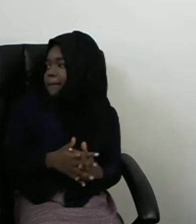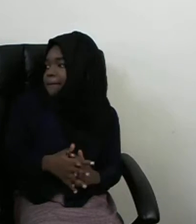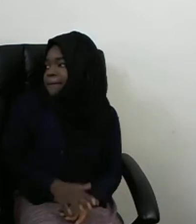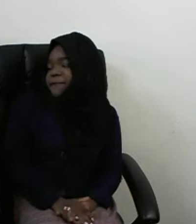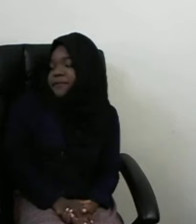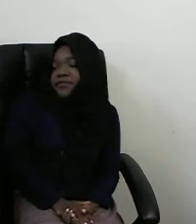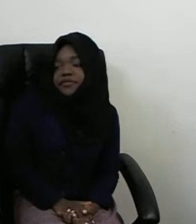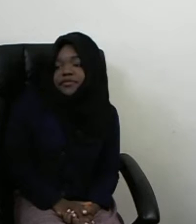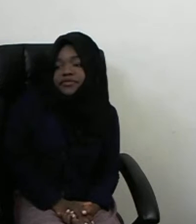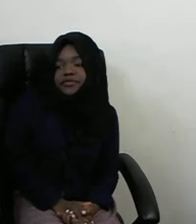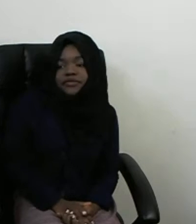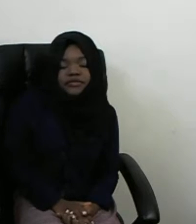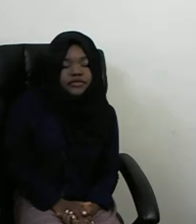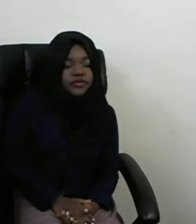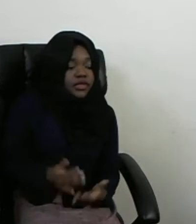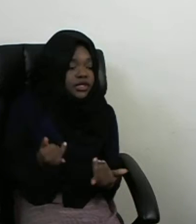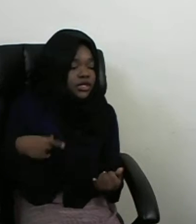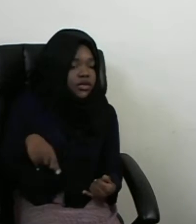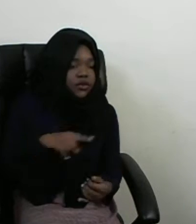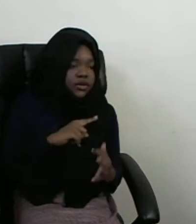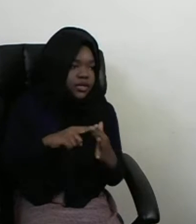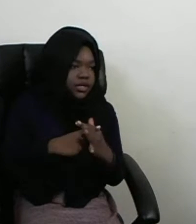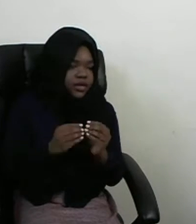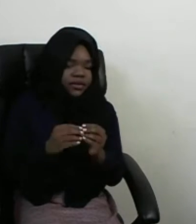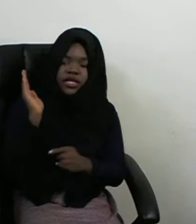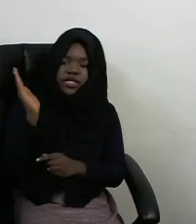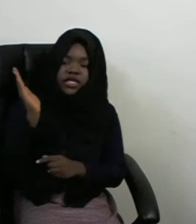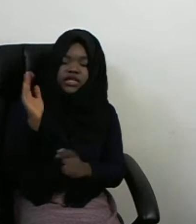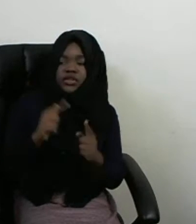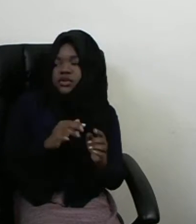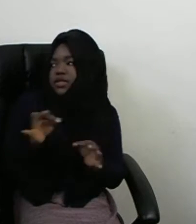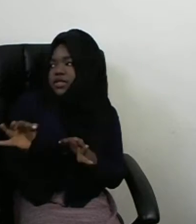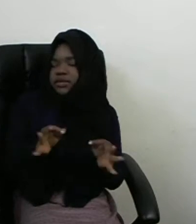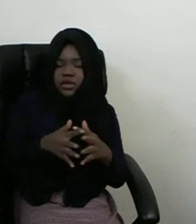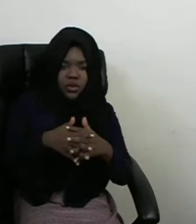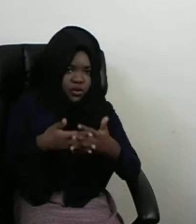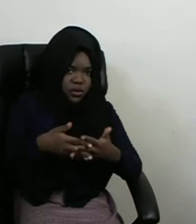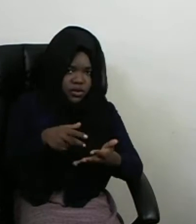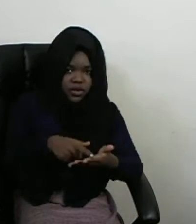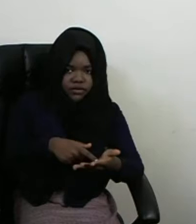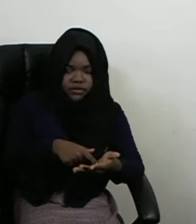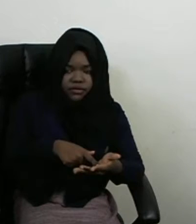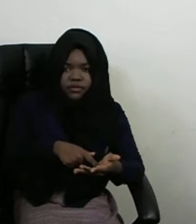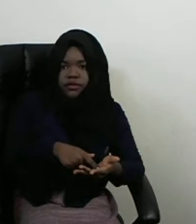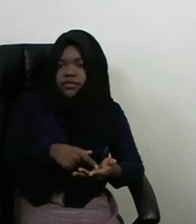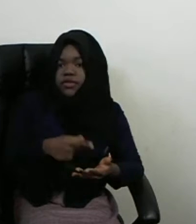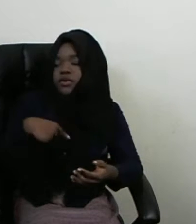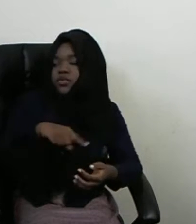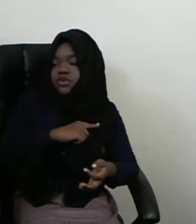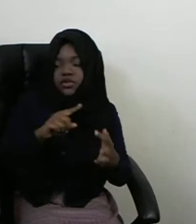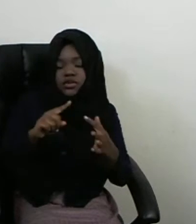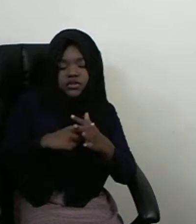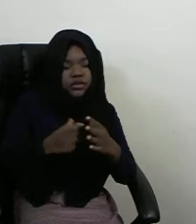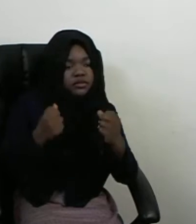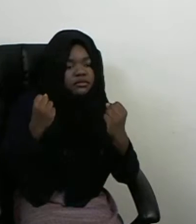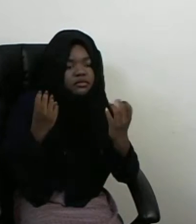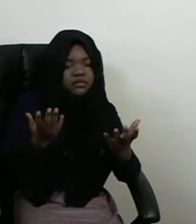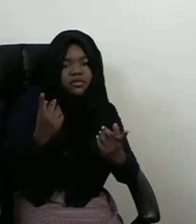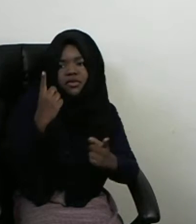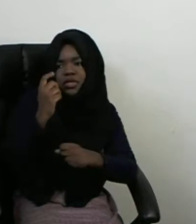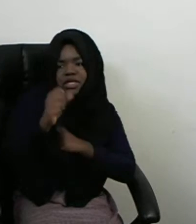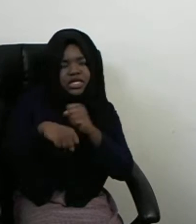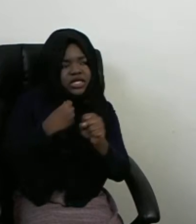We are going in a series of lectures to explain the Quran, and we started several, maybe a